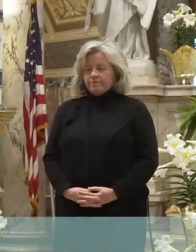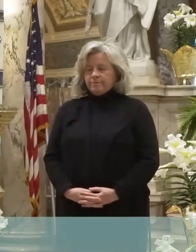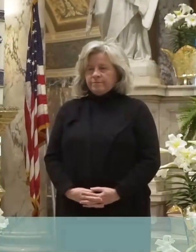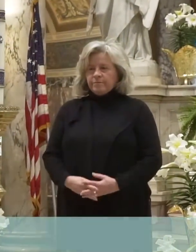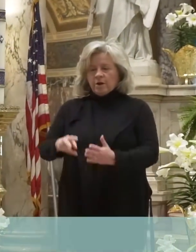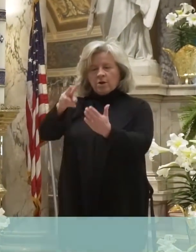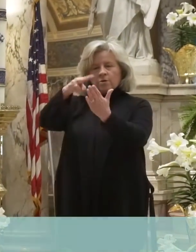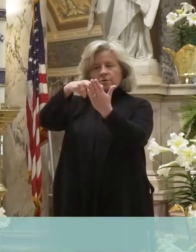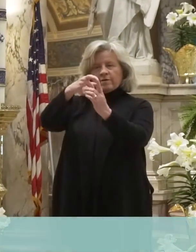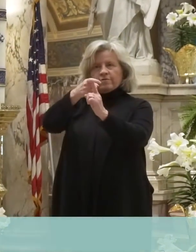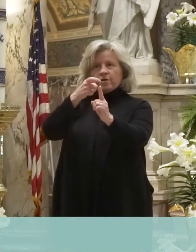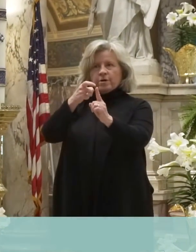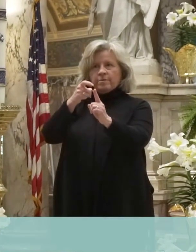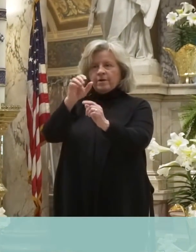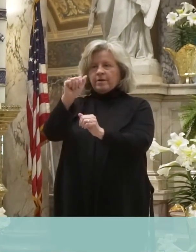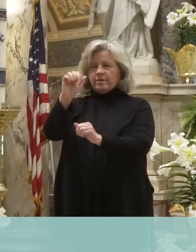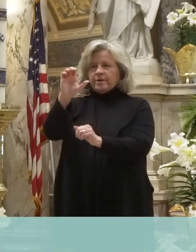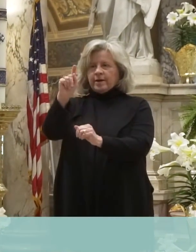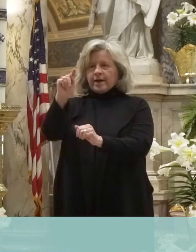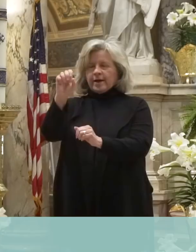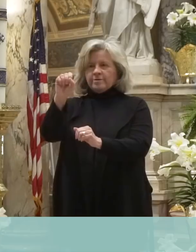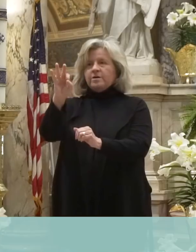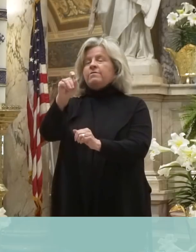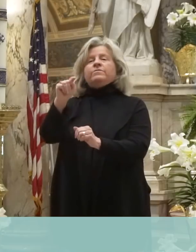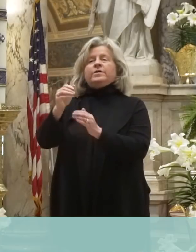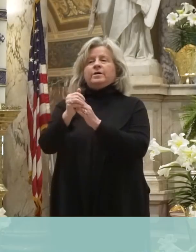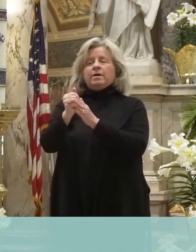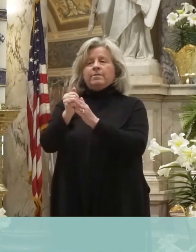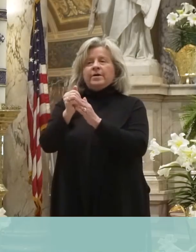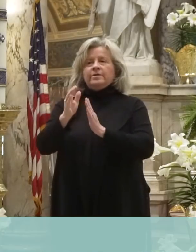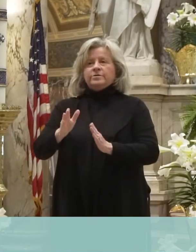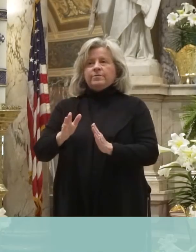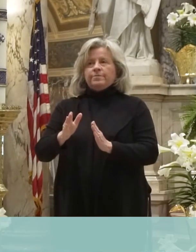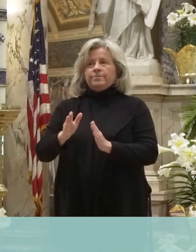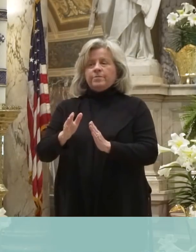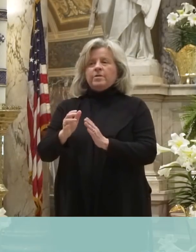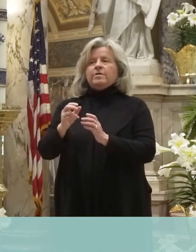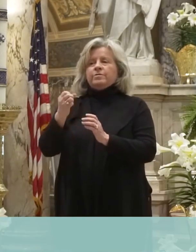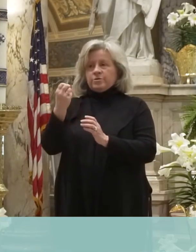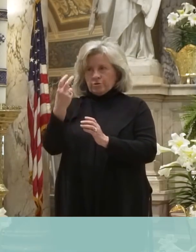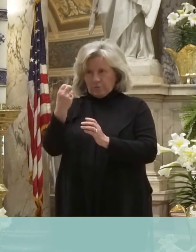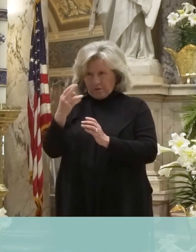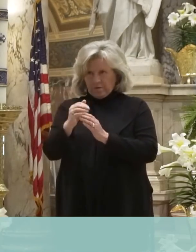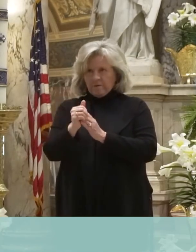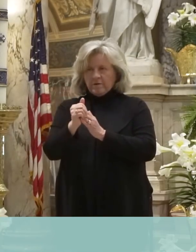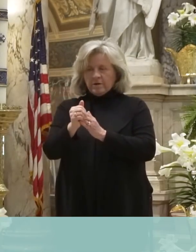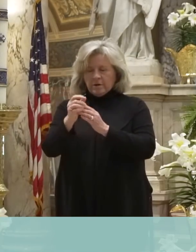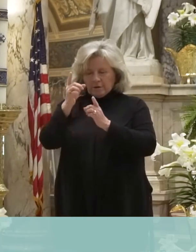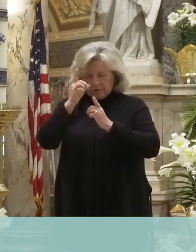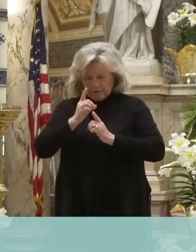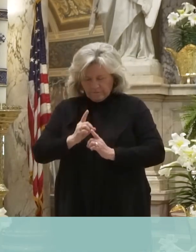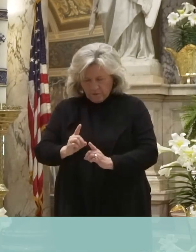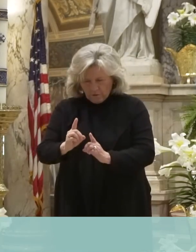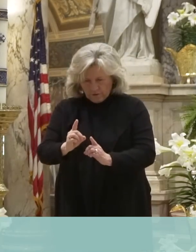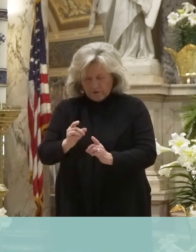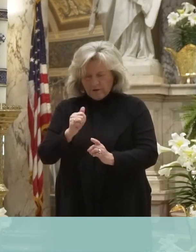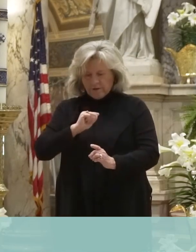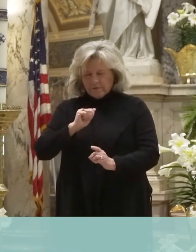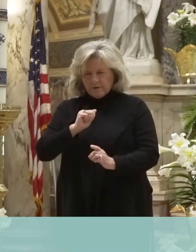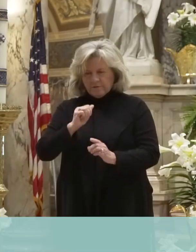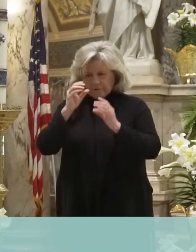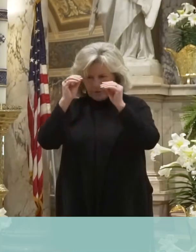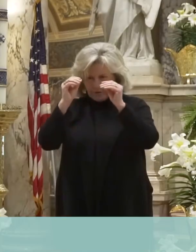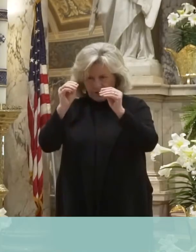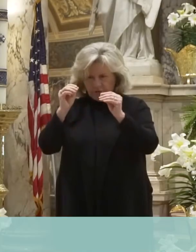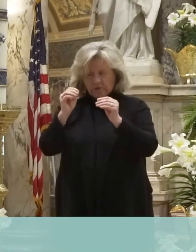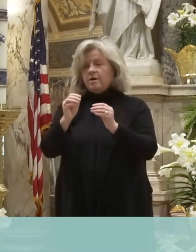A reading from the Acts of the Apostles. They devoted themselves to the teaching of the apostles